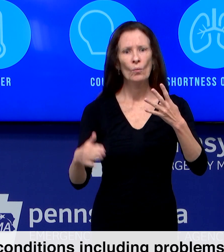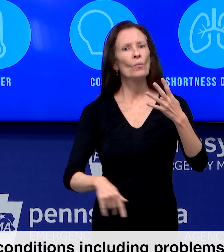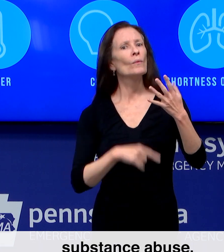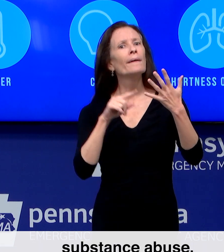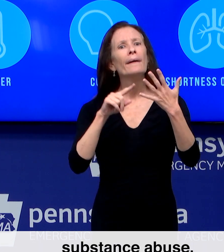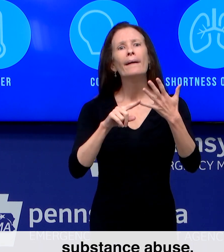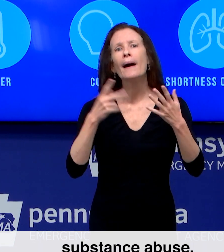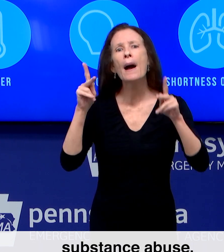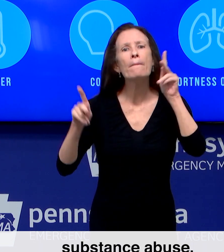with substance abuse.